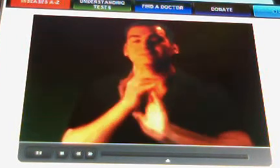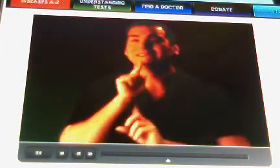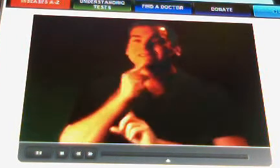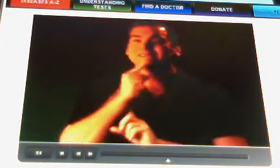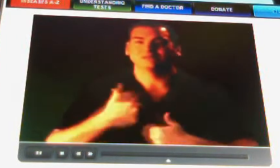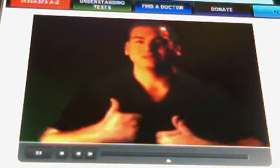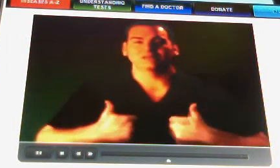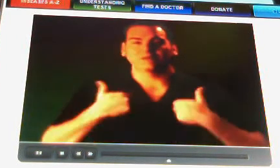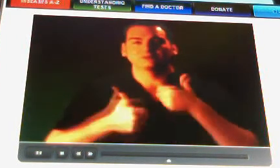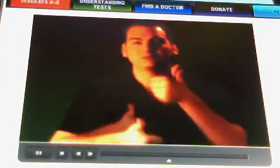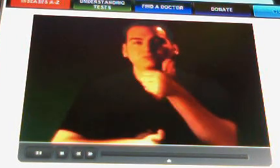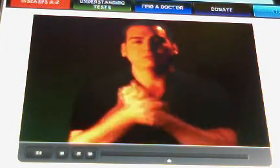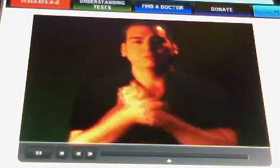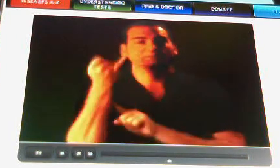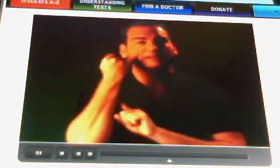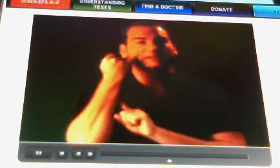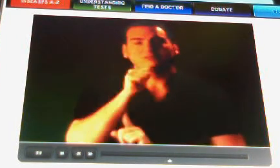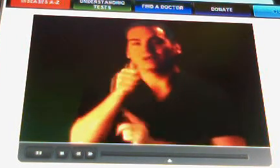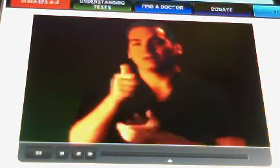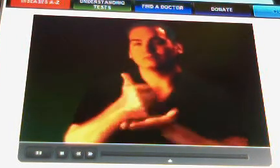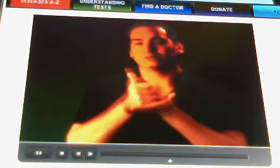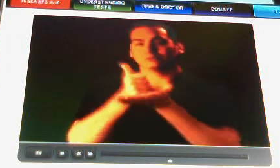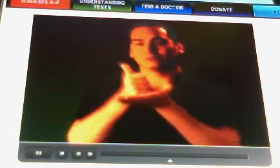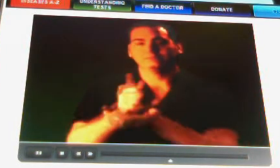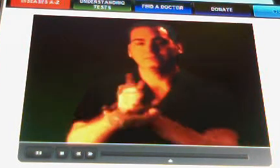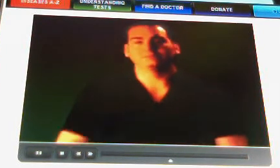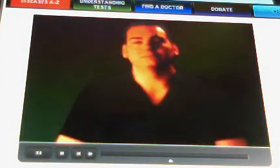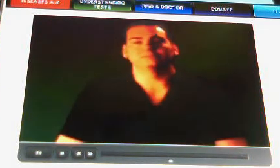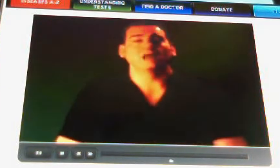the sugar builds up in the bloodstream.